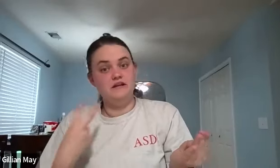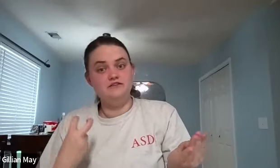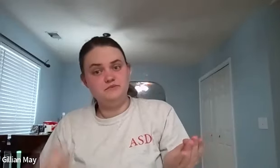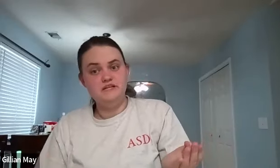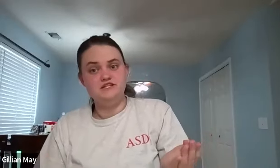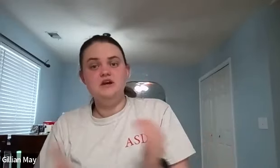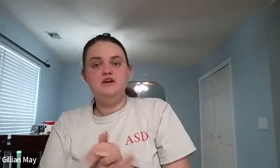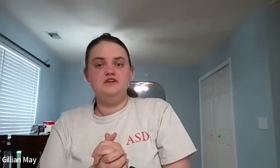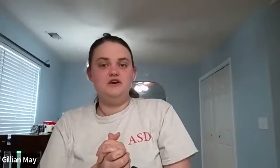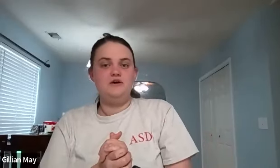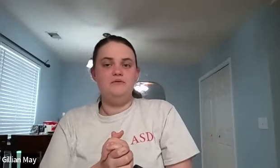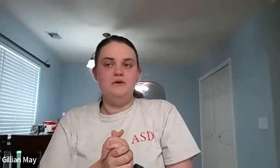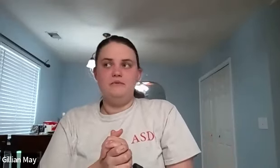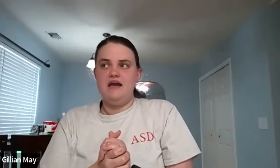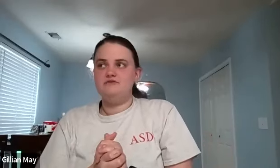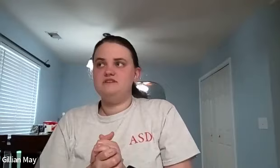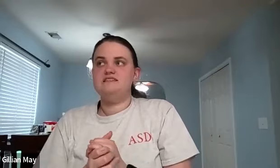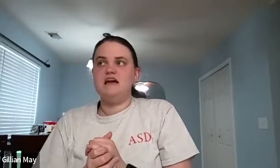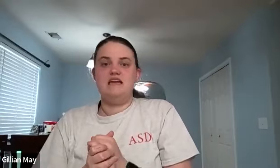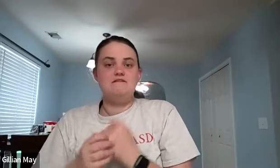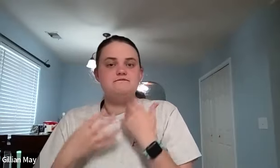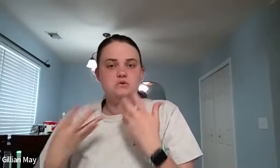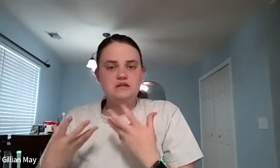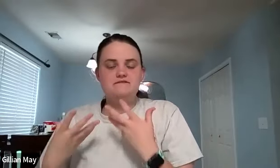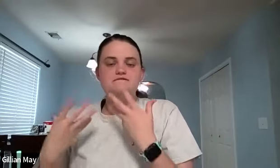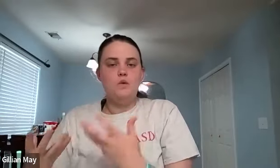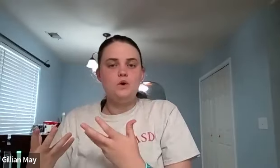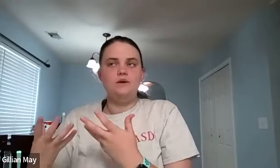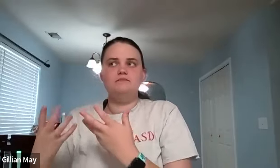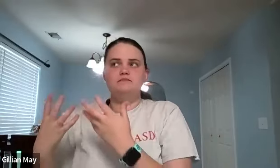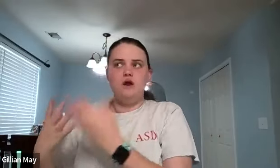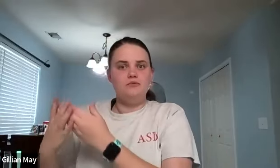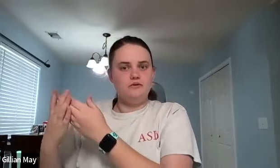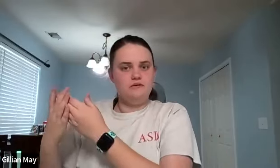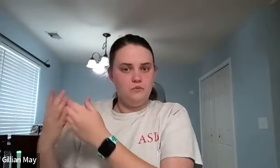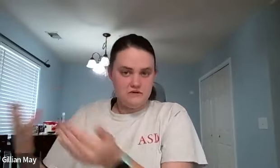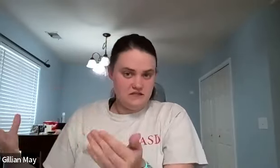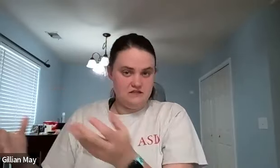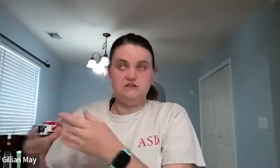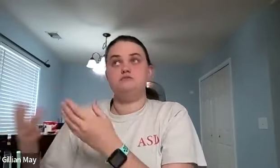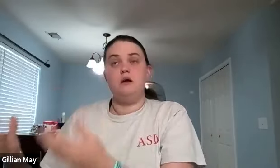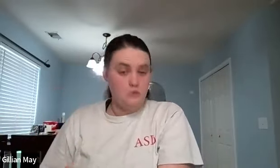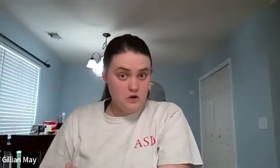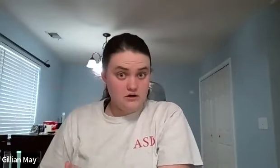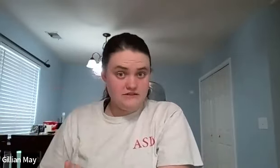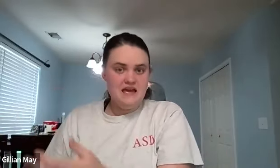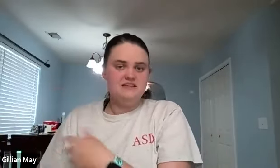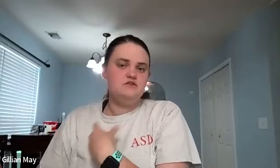English speech. We have those kids that can't fully form proper sentences or proper words. So they